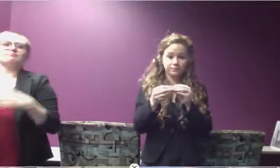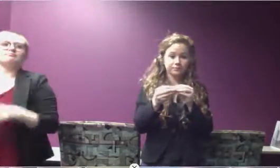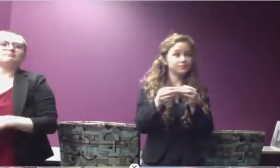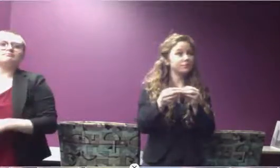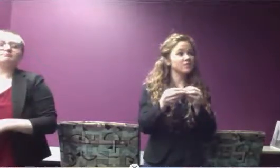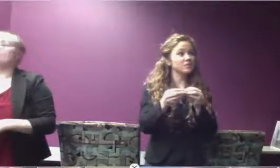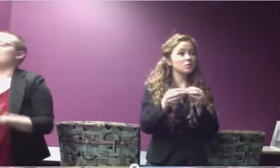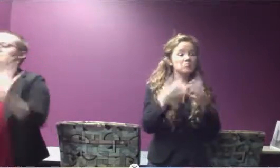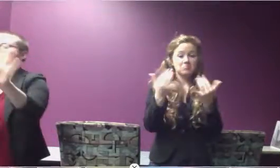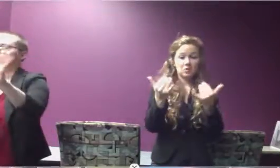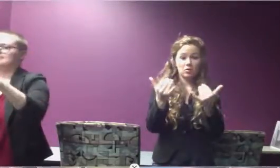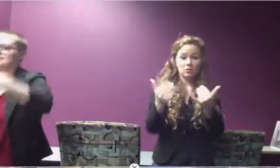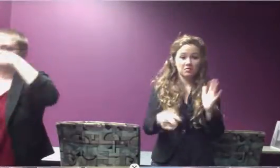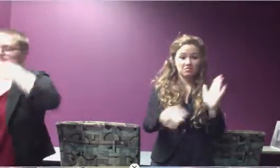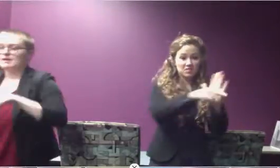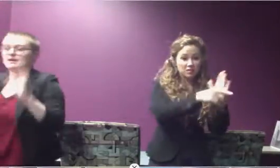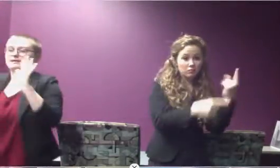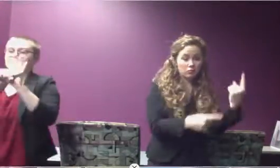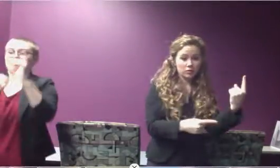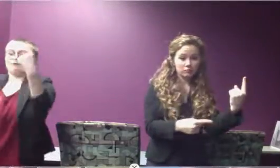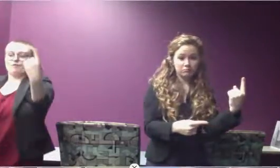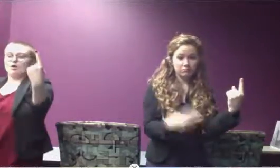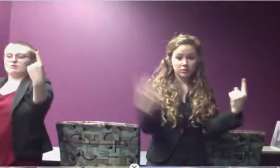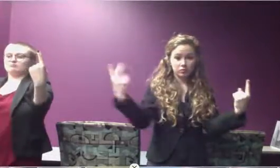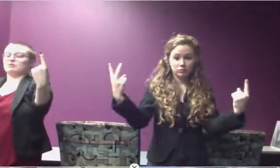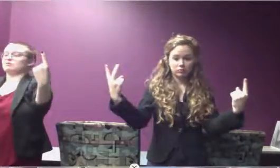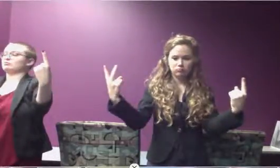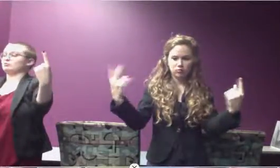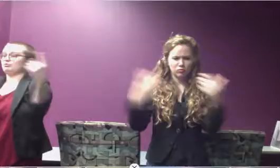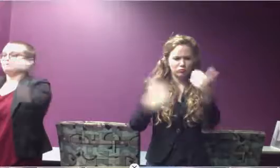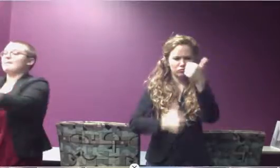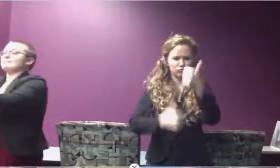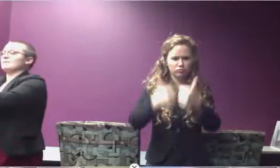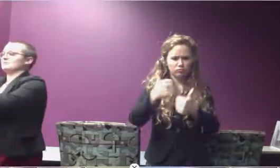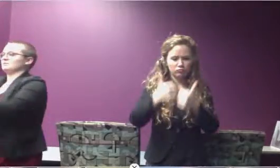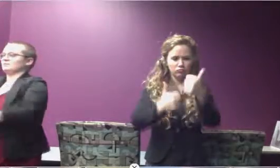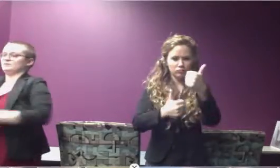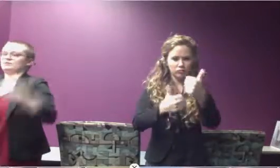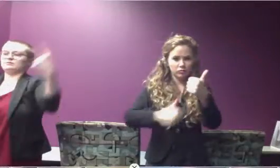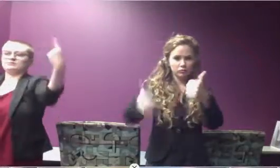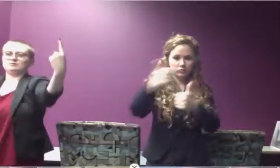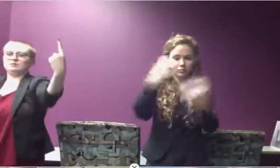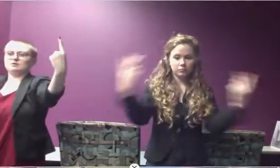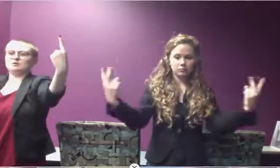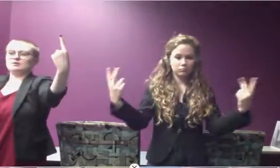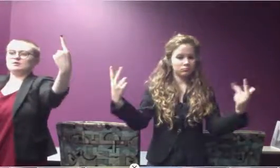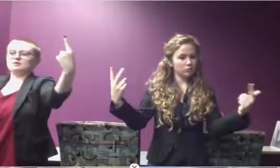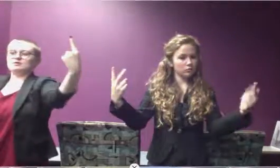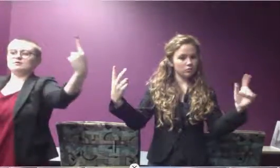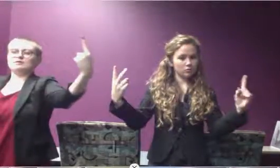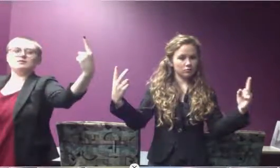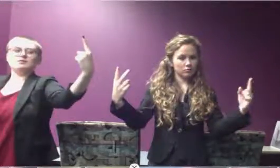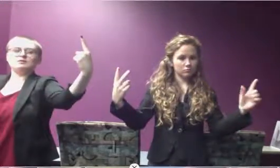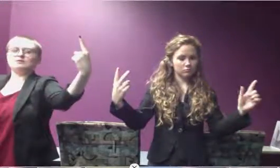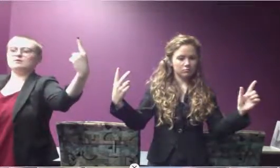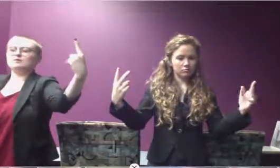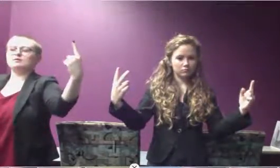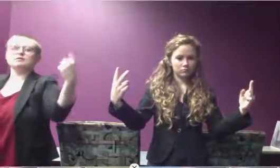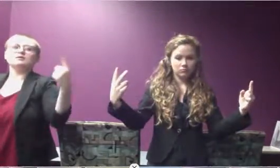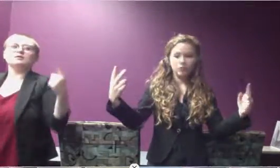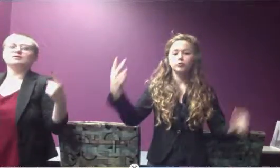So in the greater number, so if you add 1 and 2, which is greater?